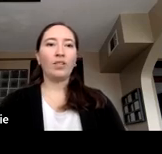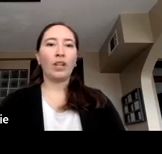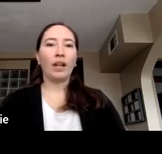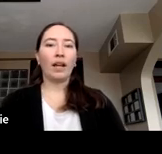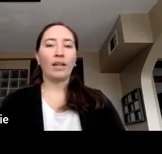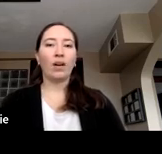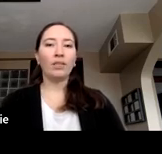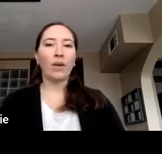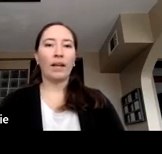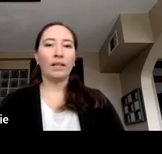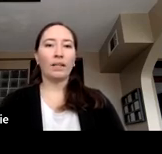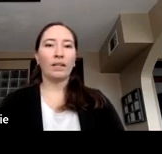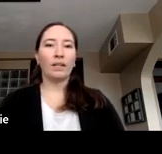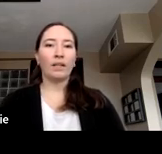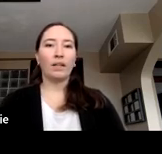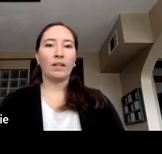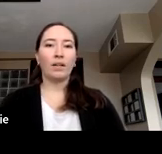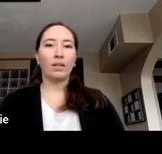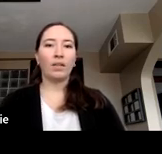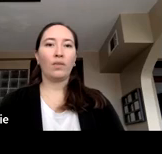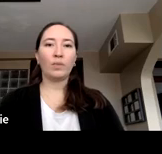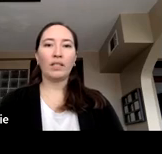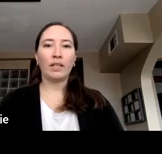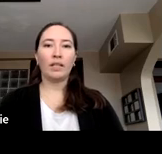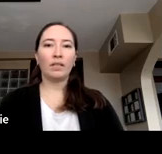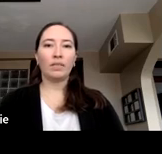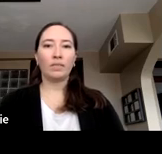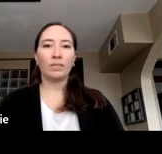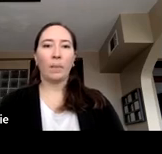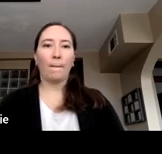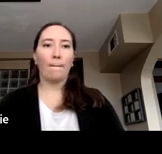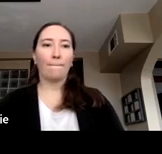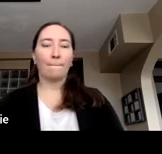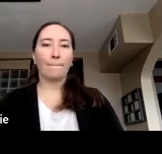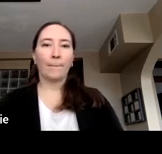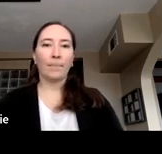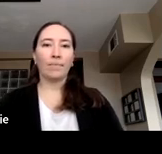In addition, I can also edit the responses.